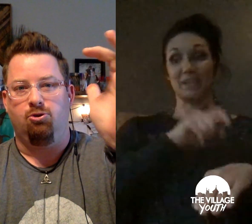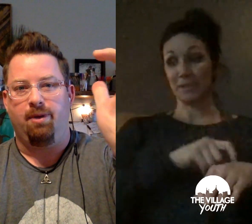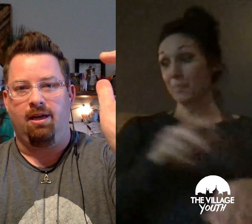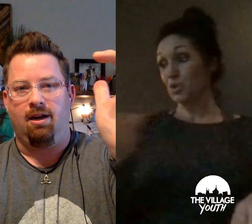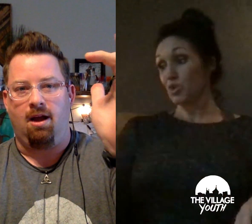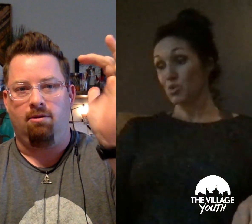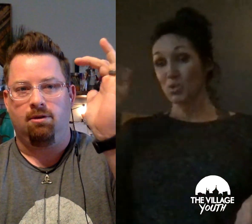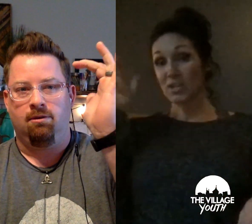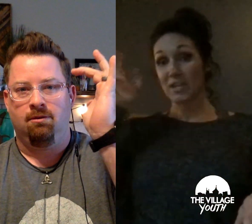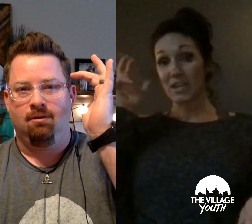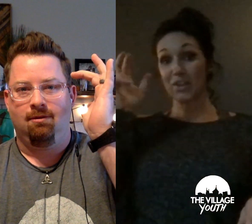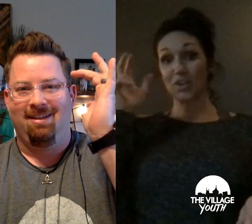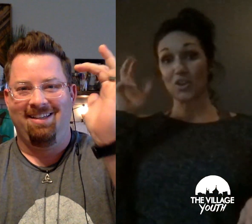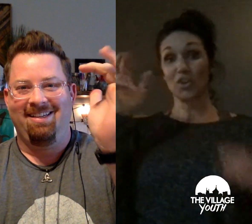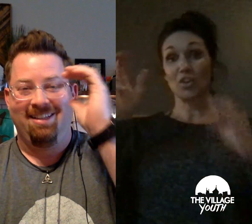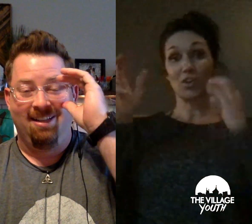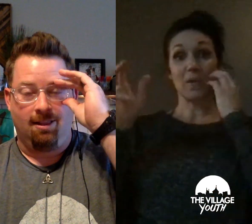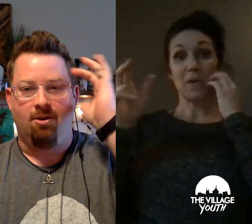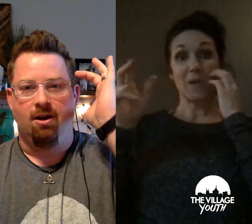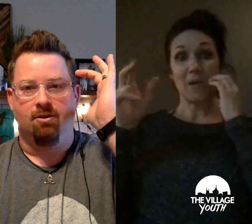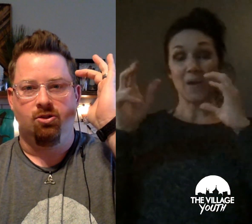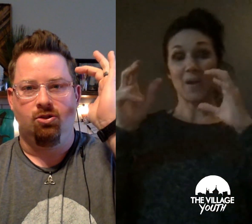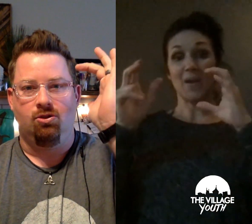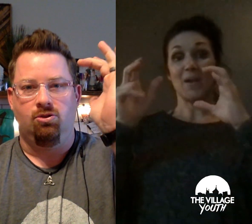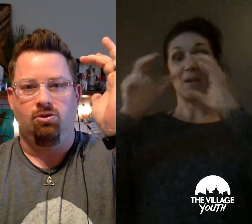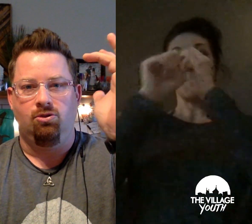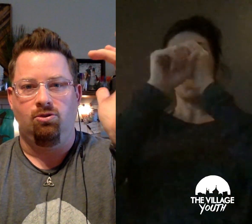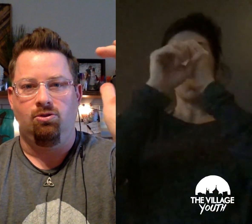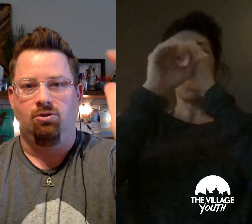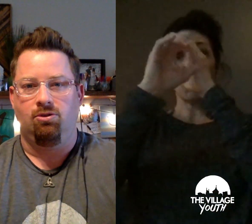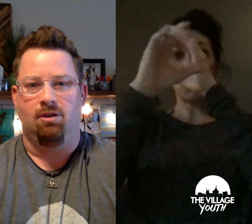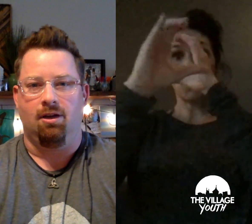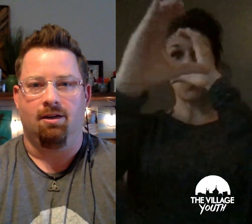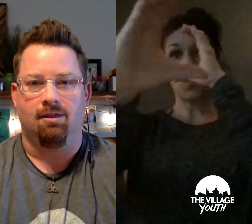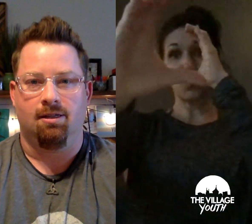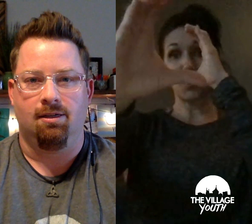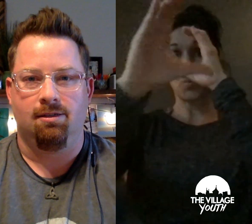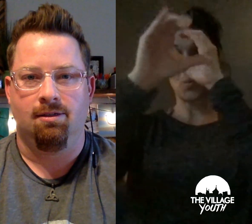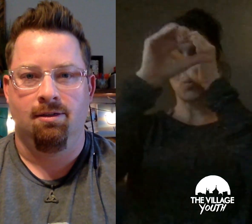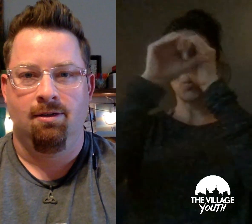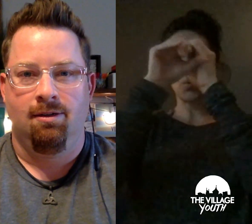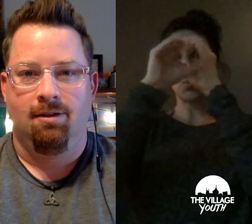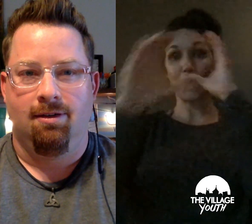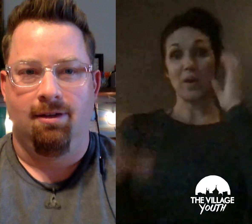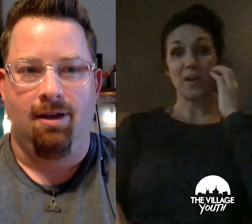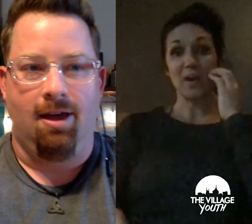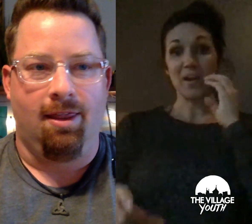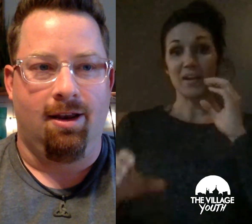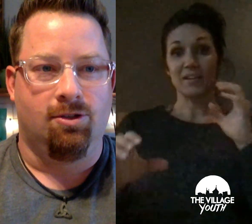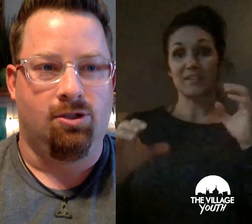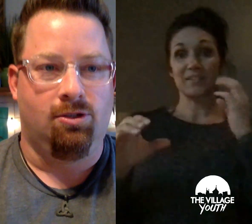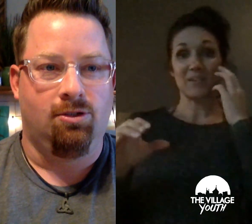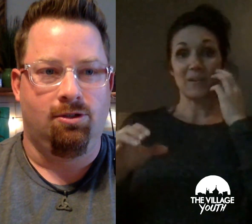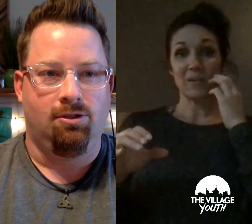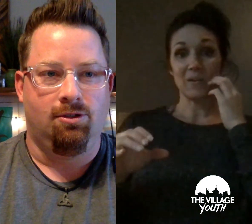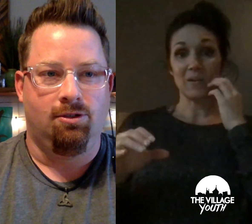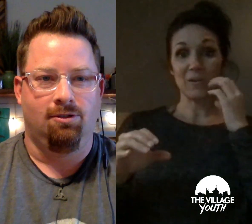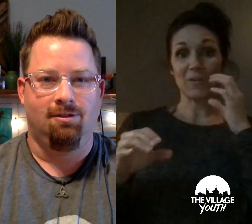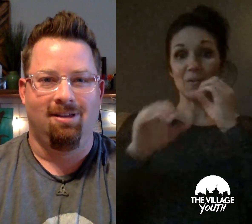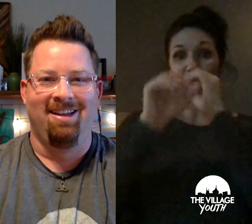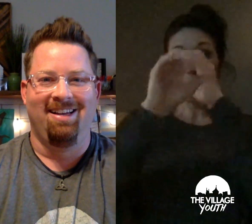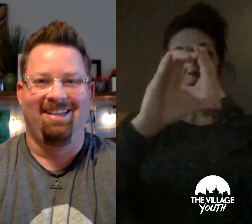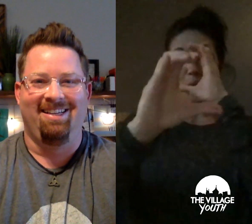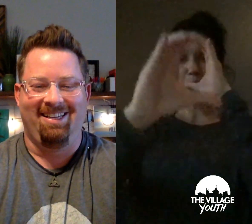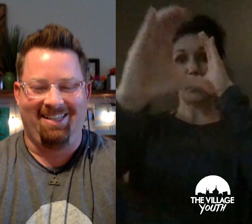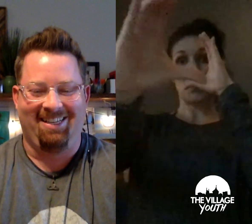camera zoom in and out. Like you hear Yeah. zzz, and it does this, and then